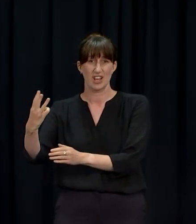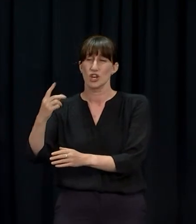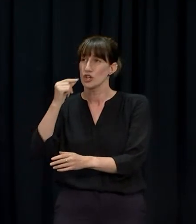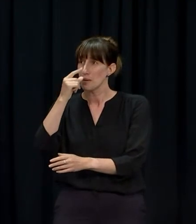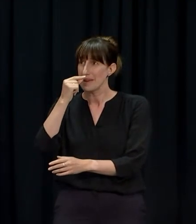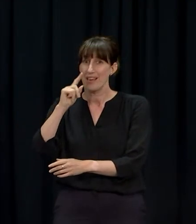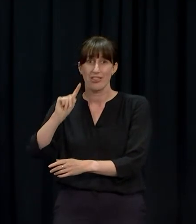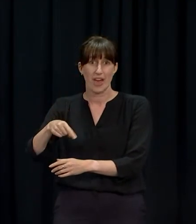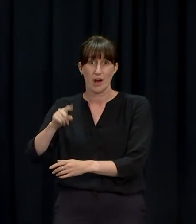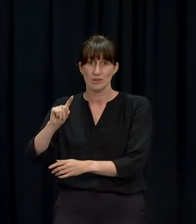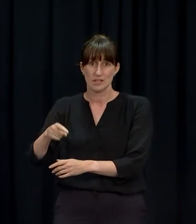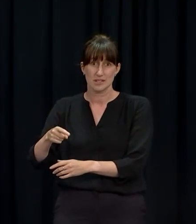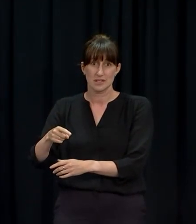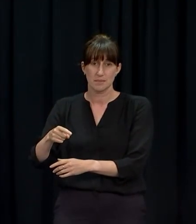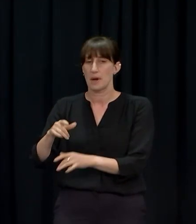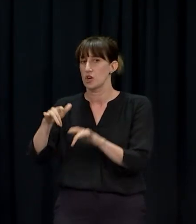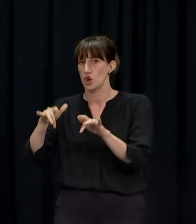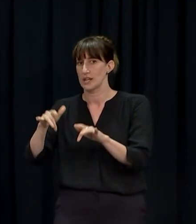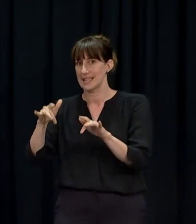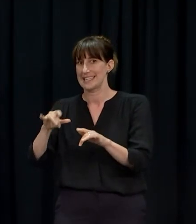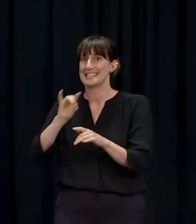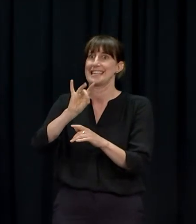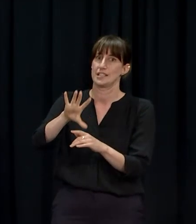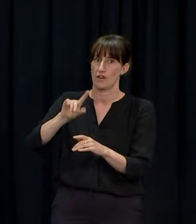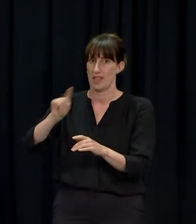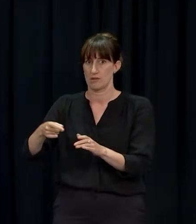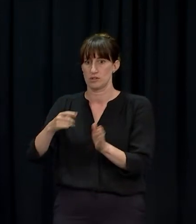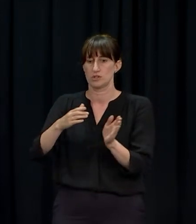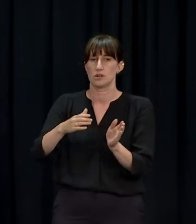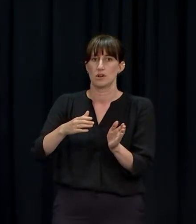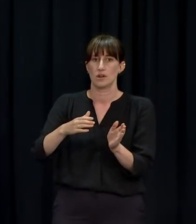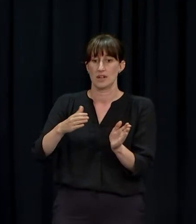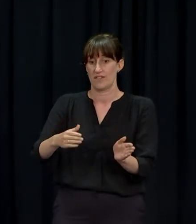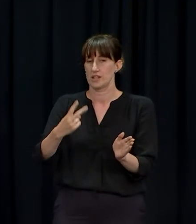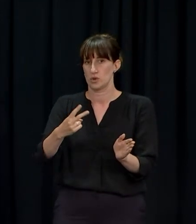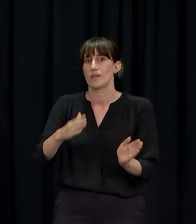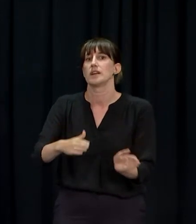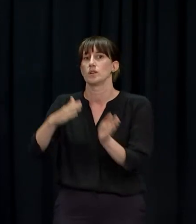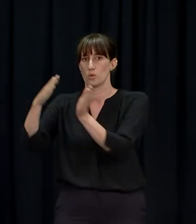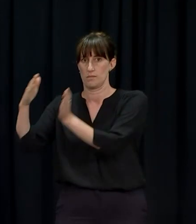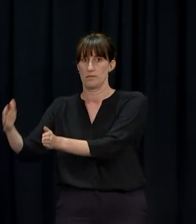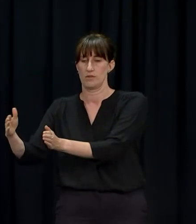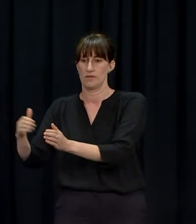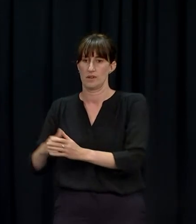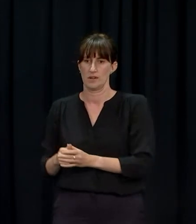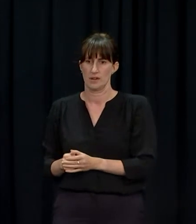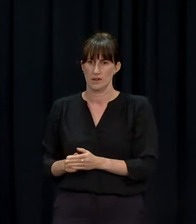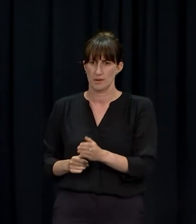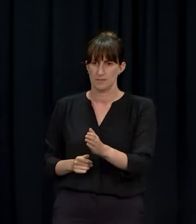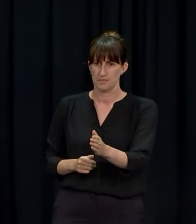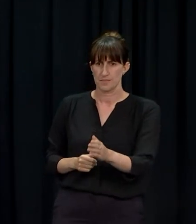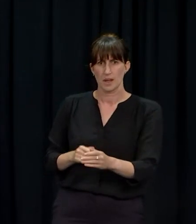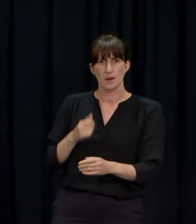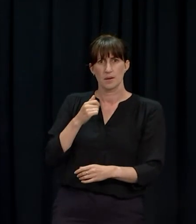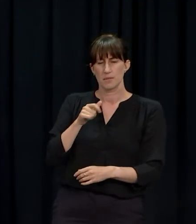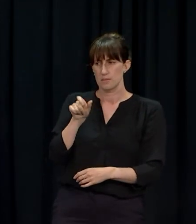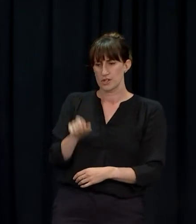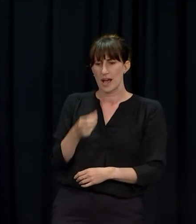not the tens of thousands. Where was the Māori input in the strategy, please, Minister? What was the Māori input